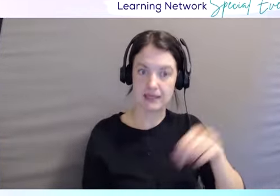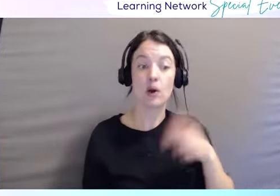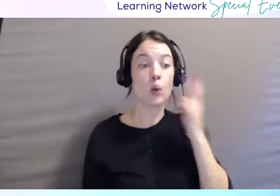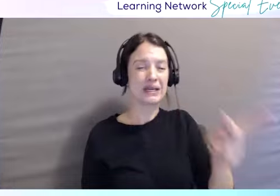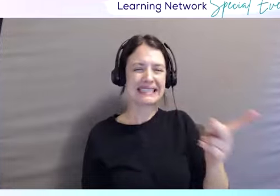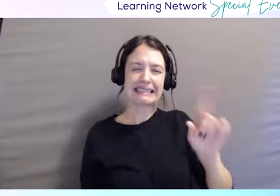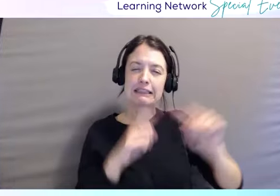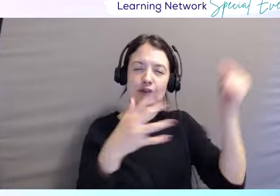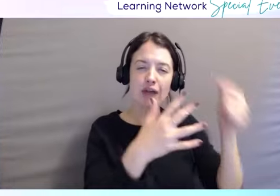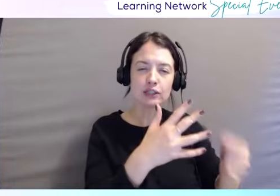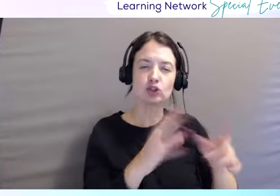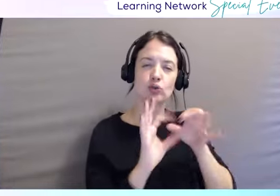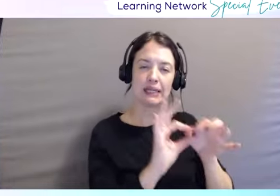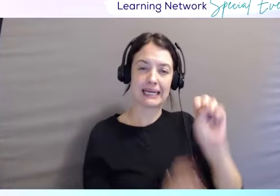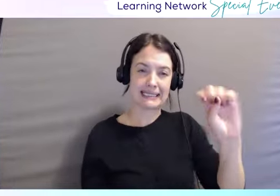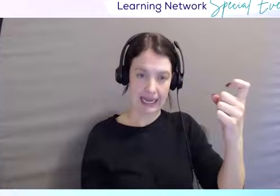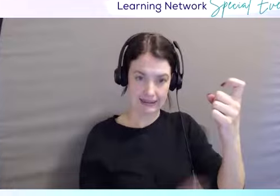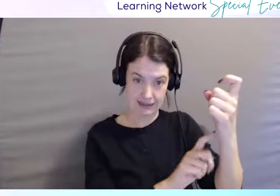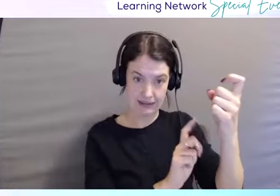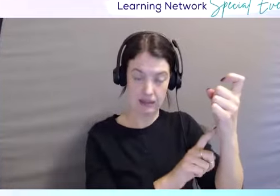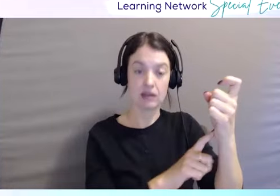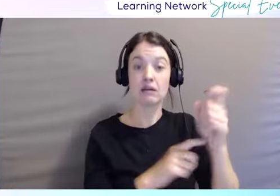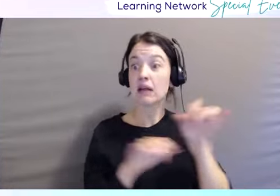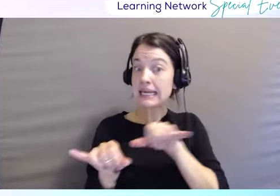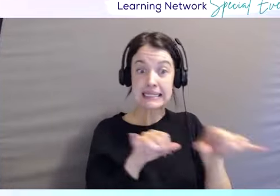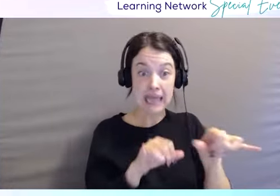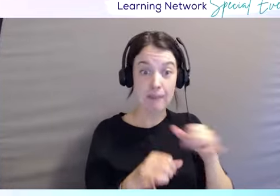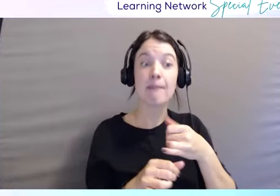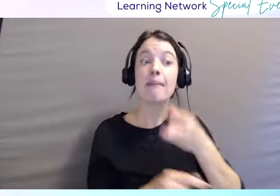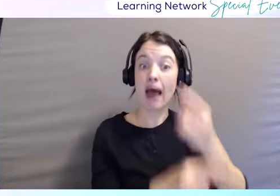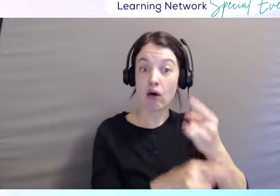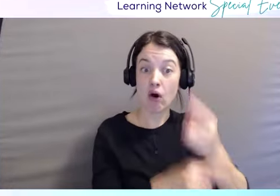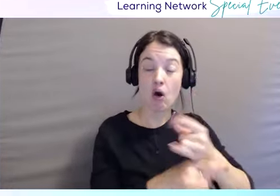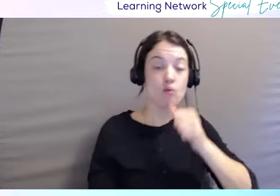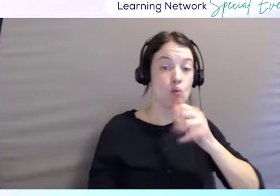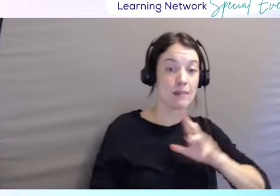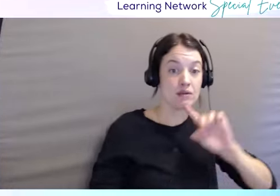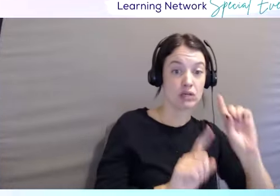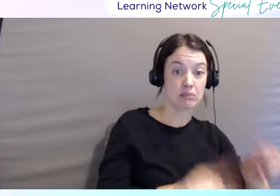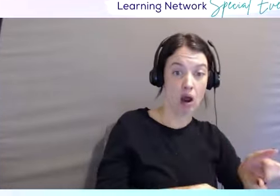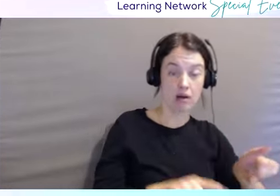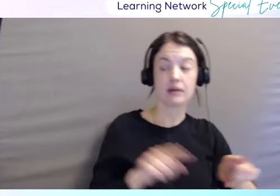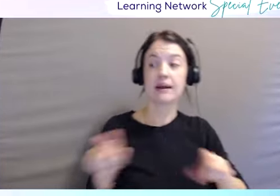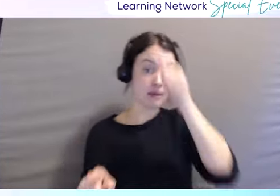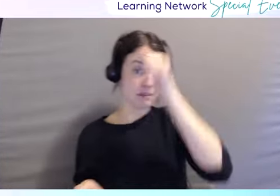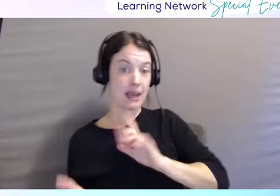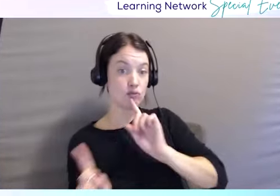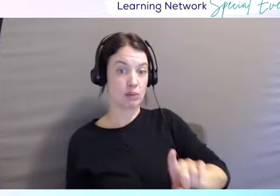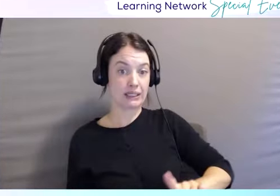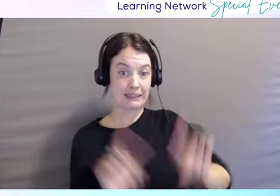Just like alcohol, women and females and males respond differently to this substance in terms of the